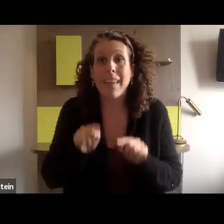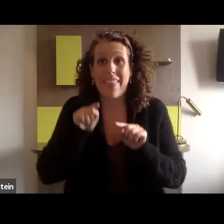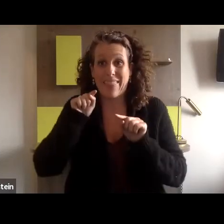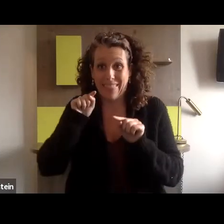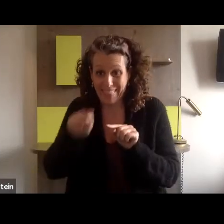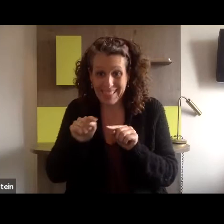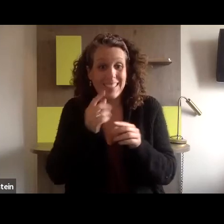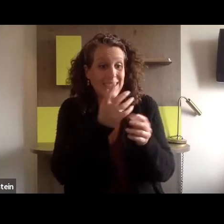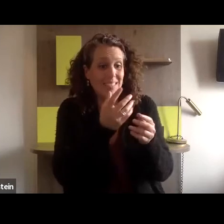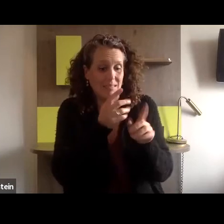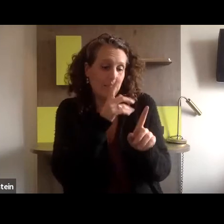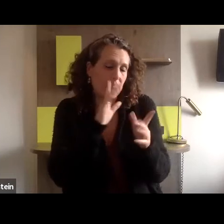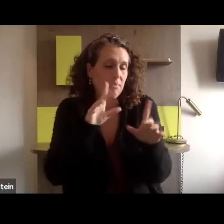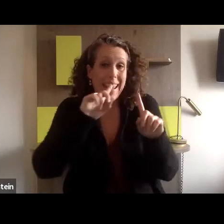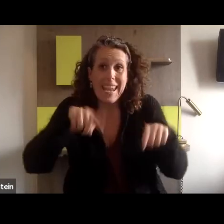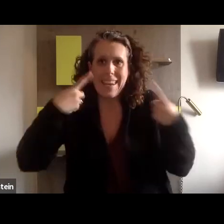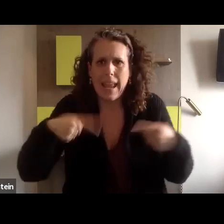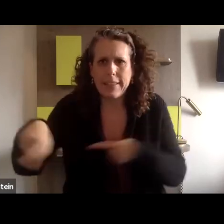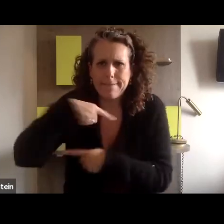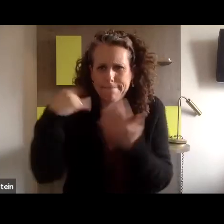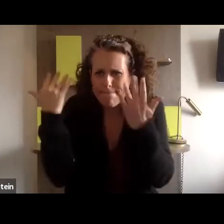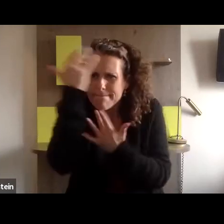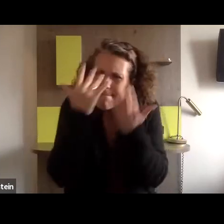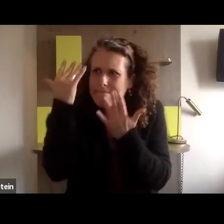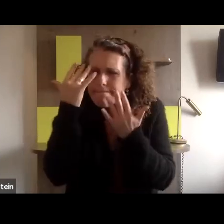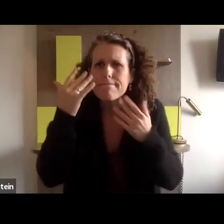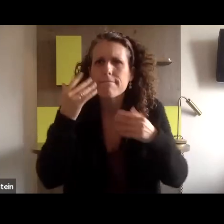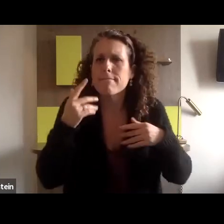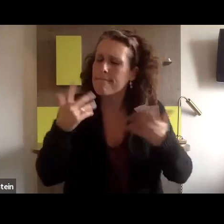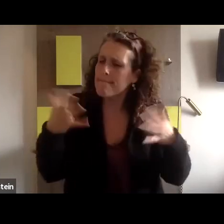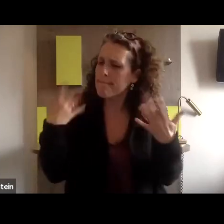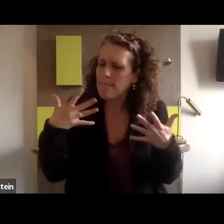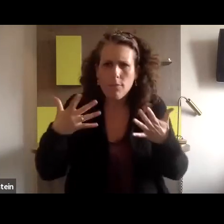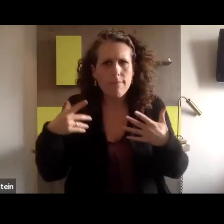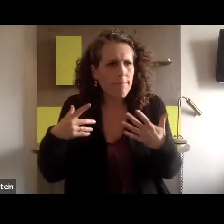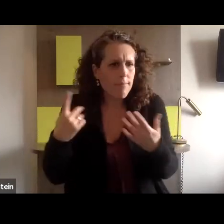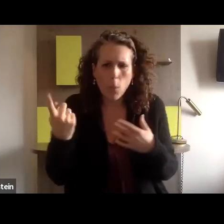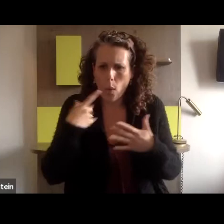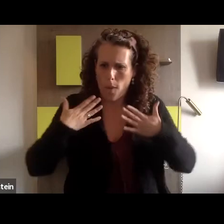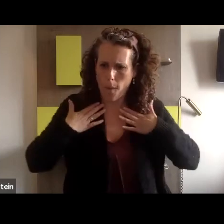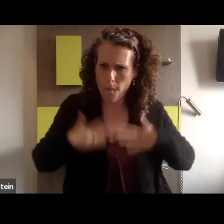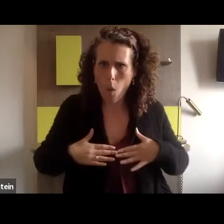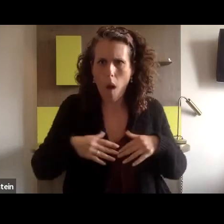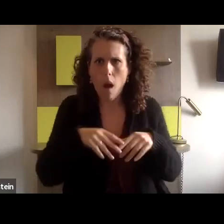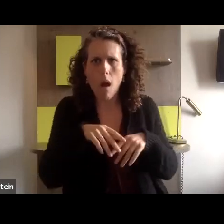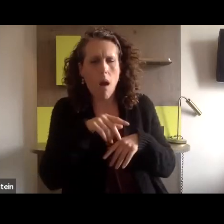up with the idea, what do we do when we want to continuously assess the vocabulary knowledge of our